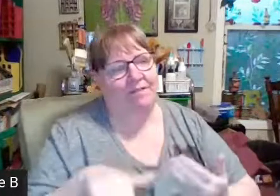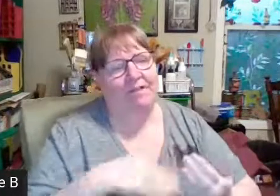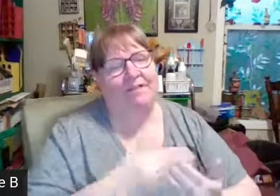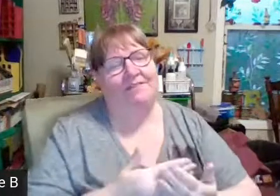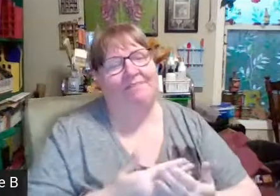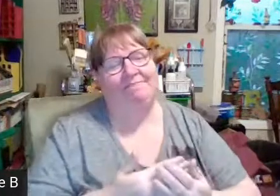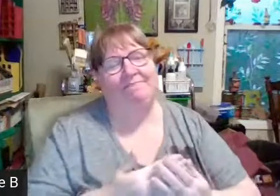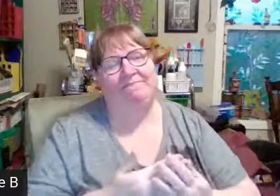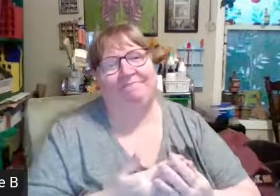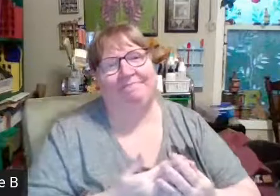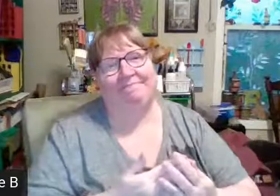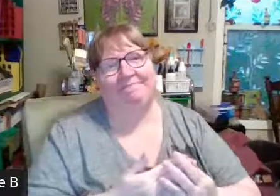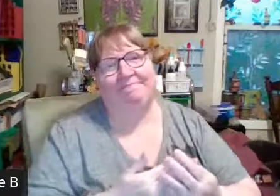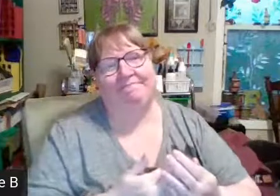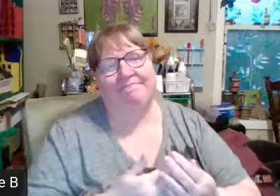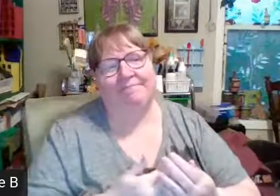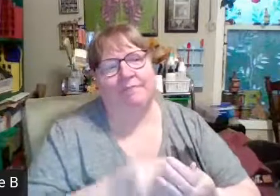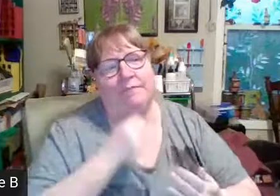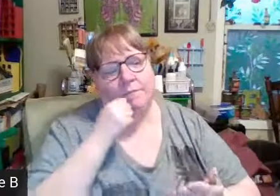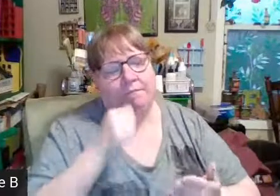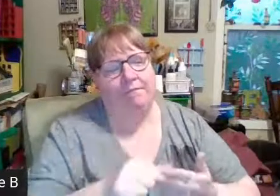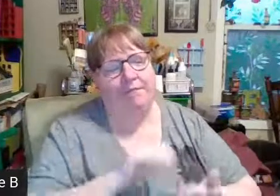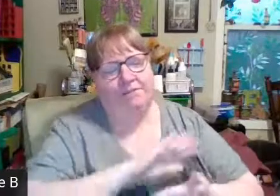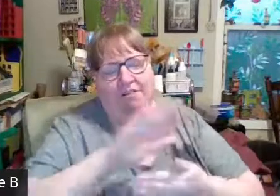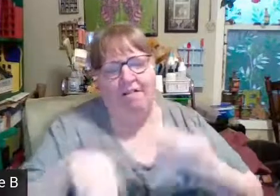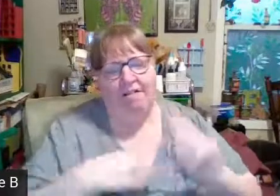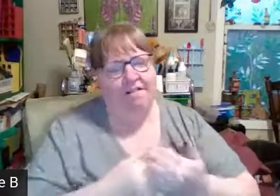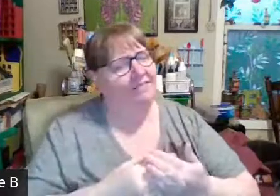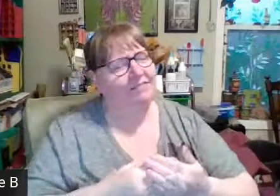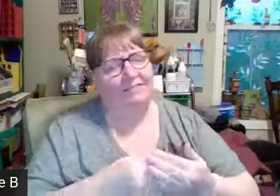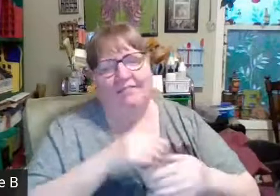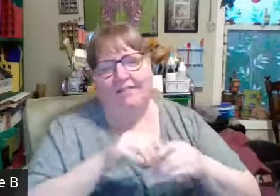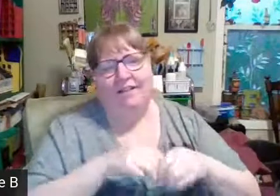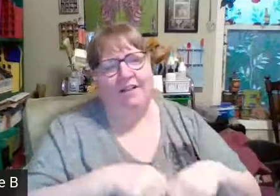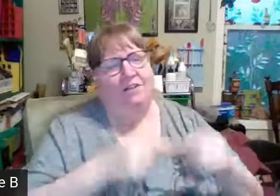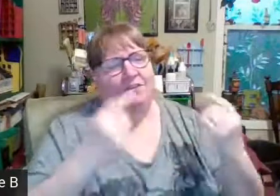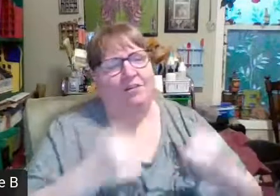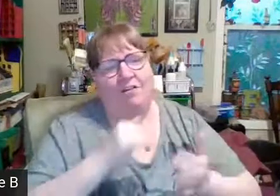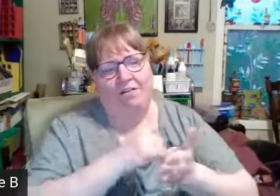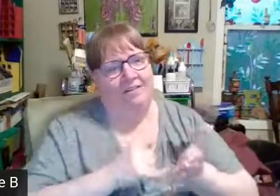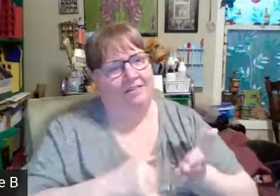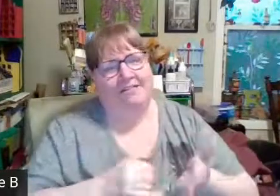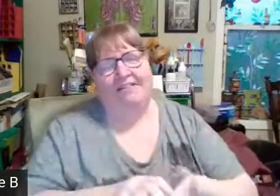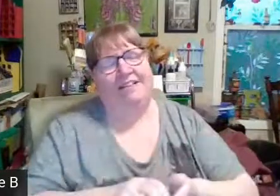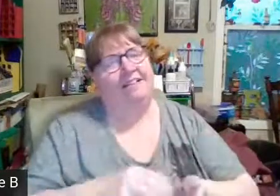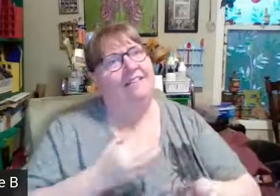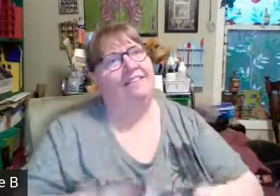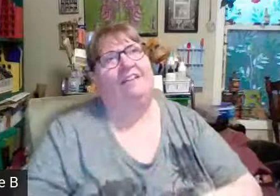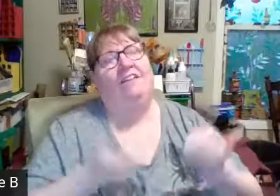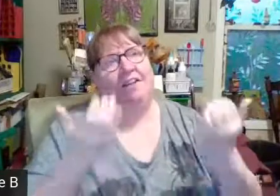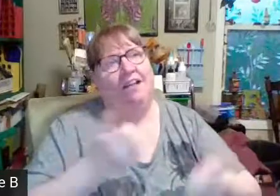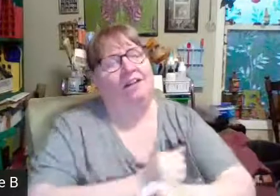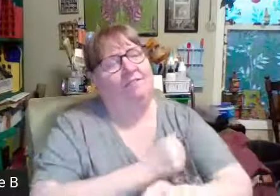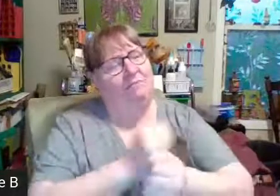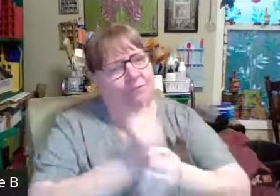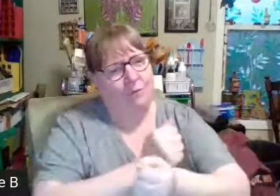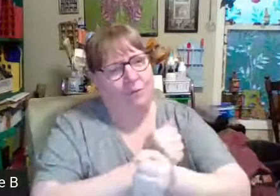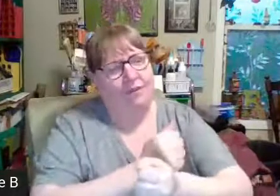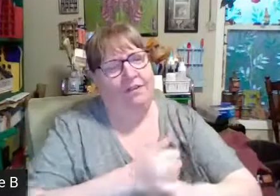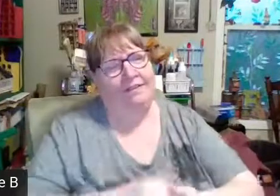Kim mailing to all of the artists who are not adopted, that's not a small undertaking. And for Jean Peter, she's